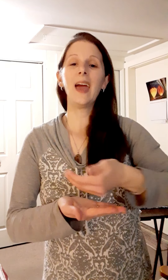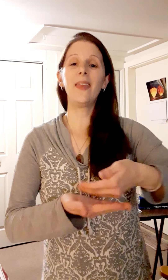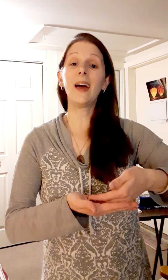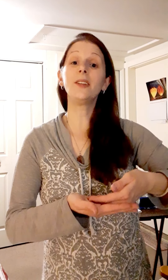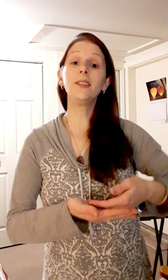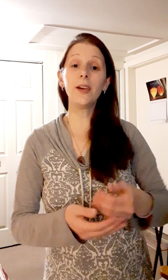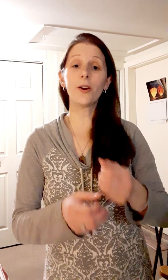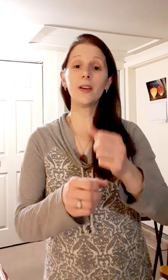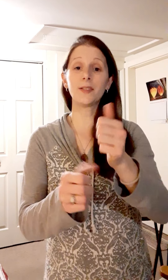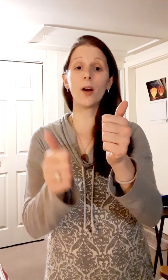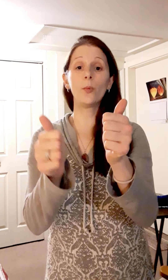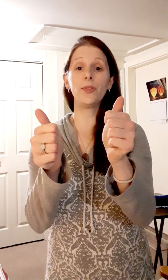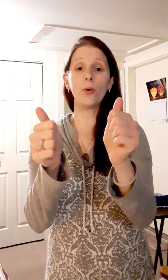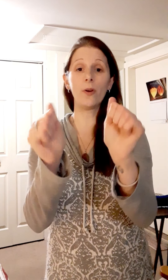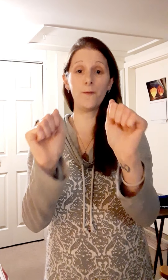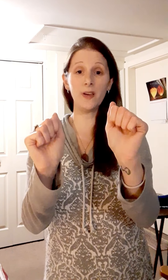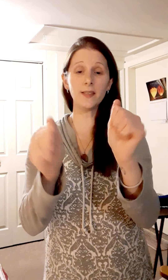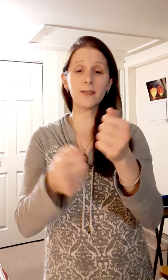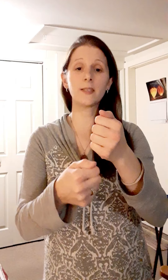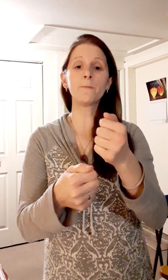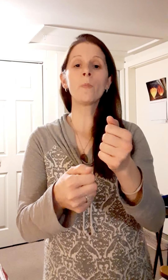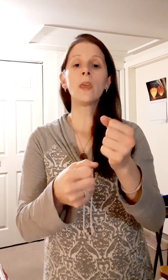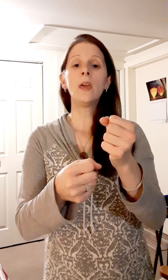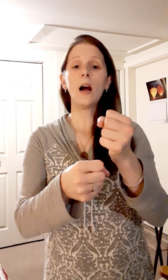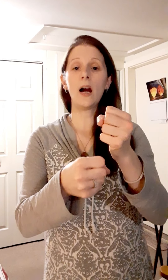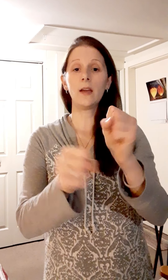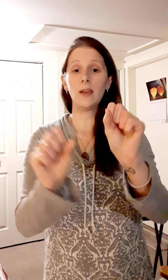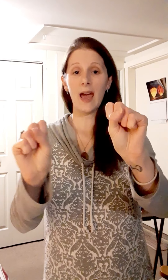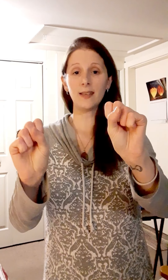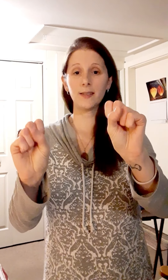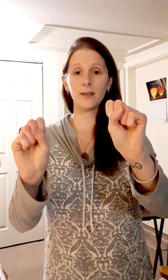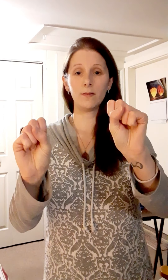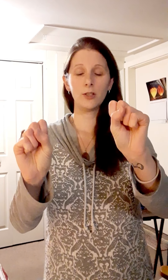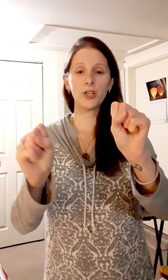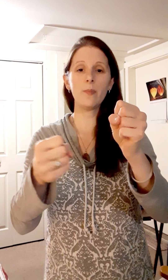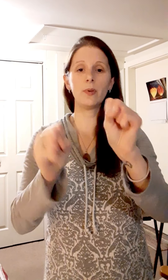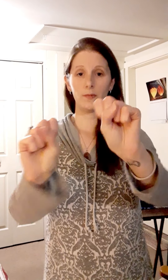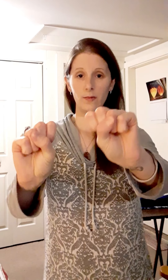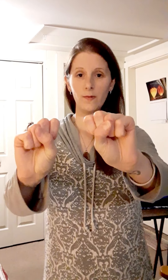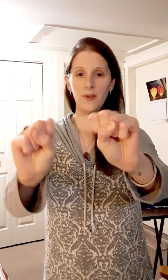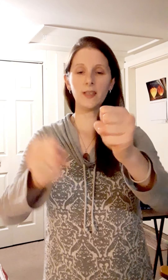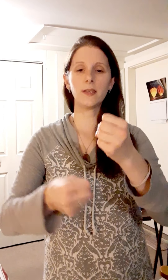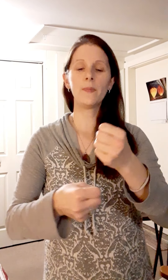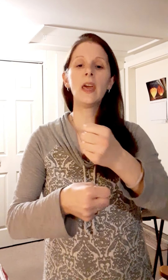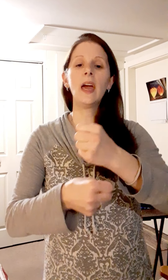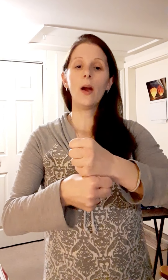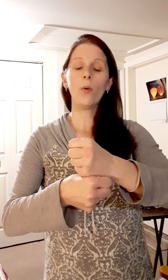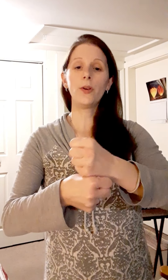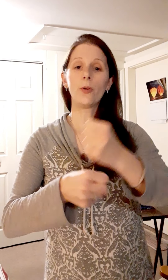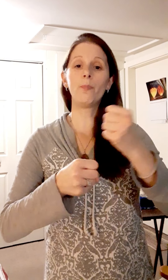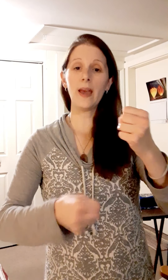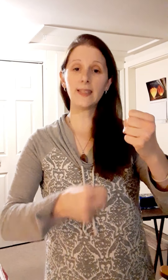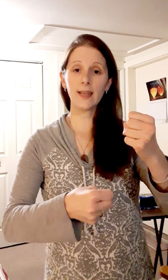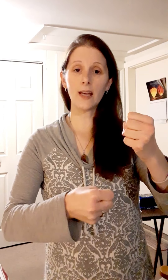And then year is done with your fists, an S shape fist. Your base hand's on